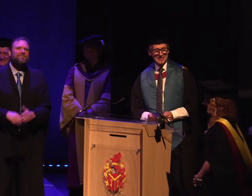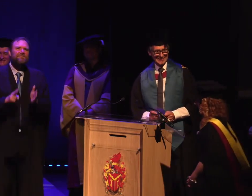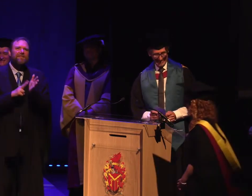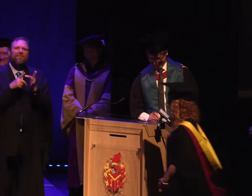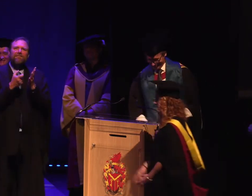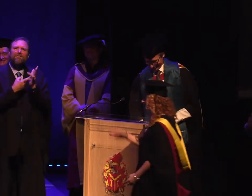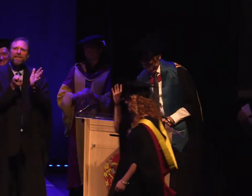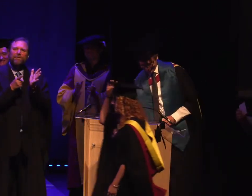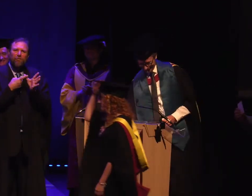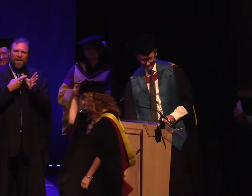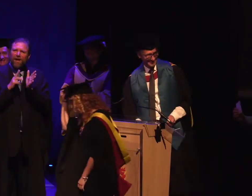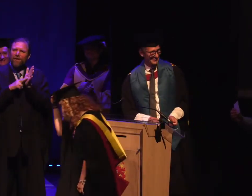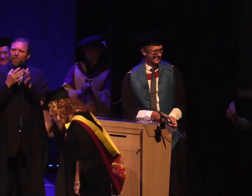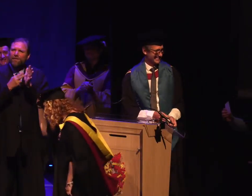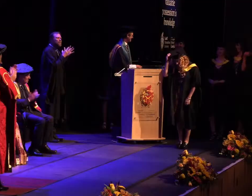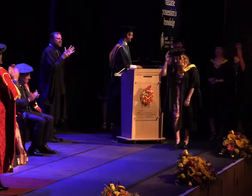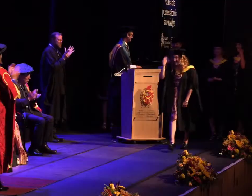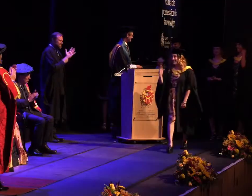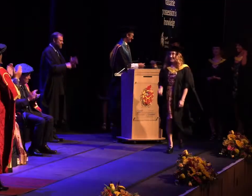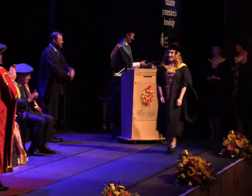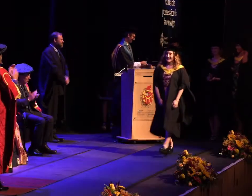Victoria Newton.